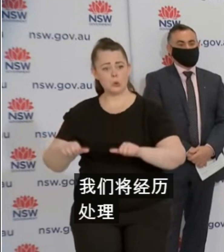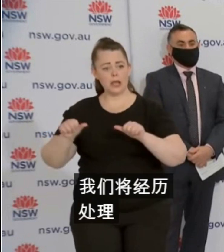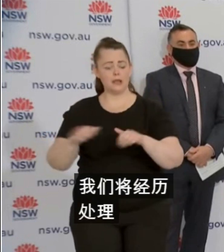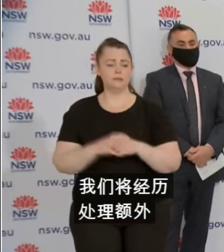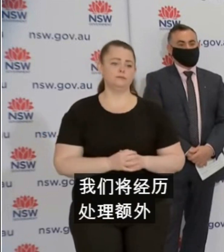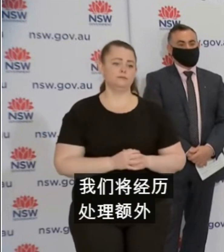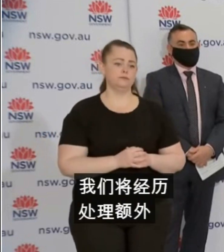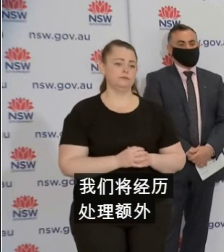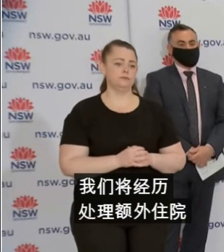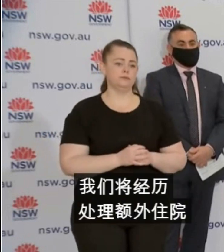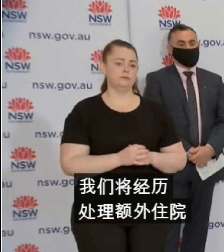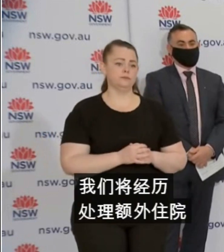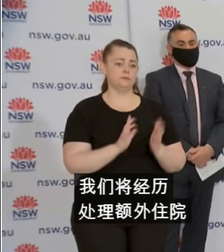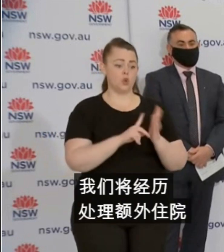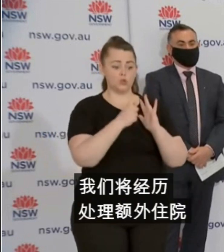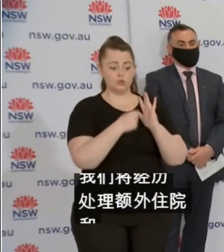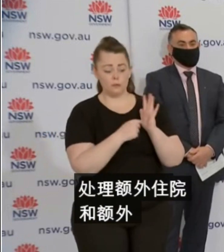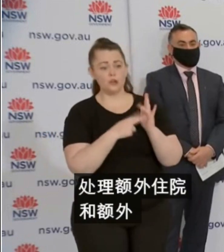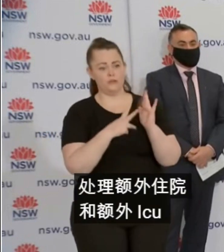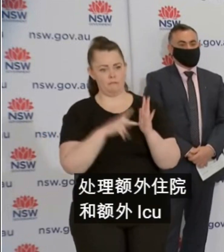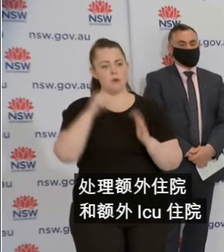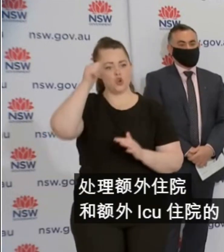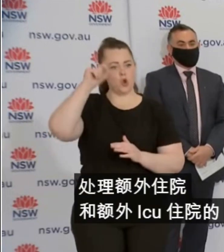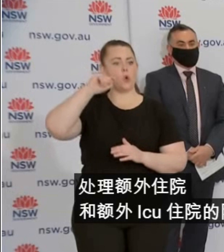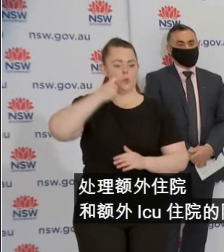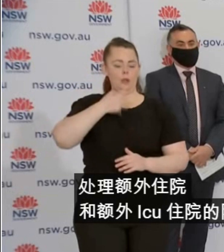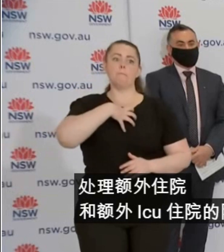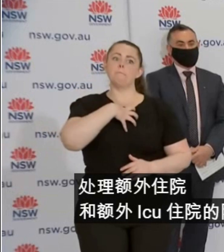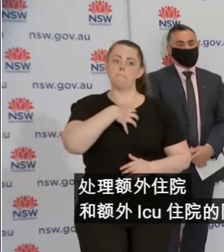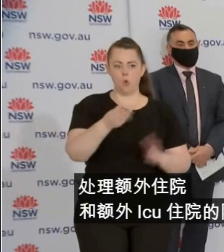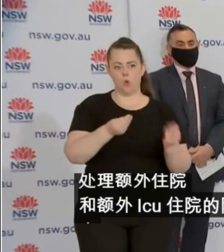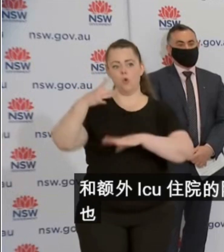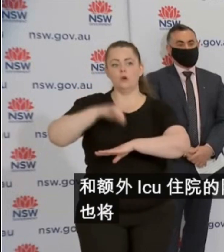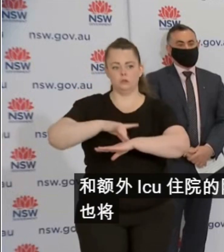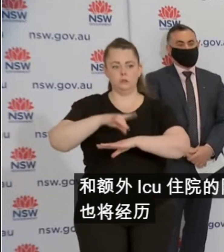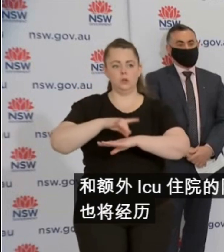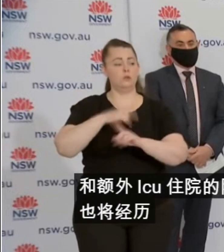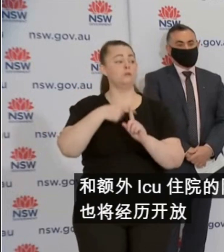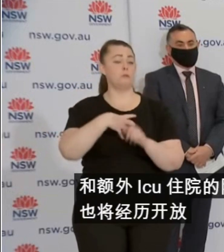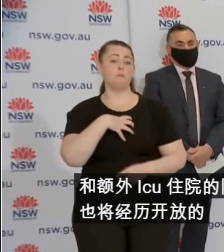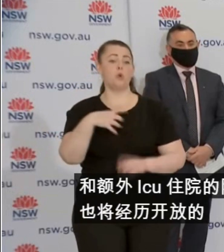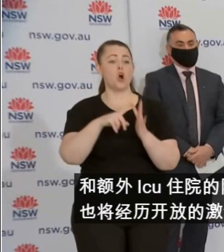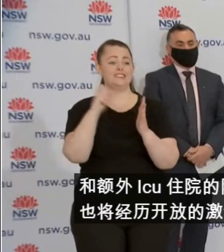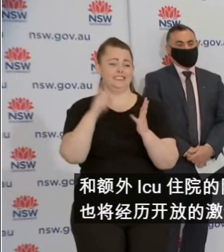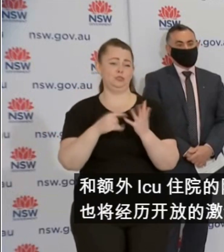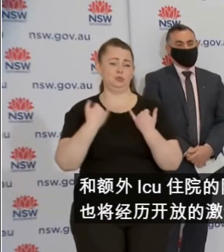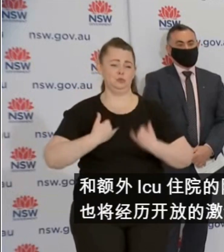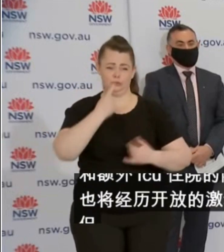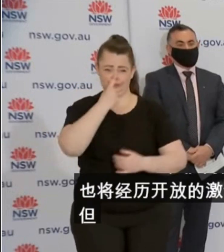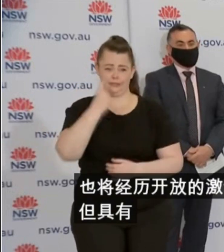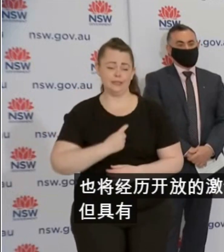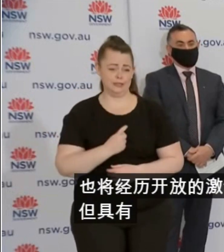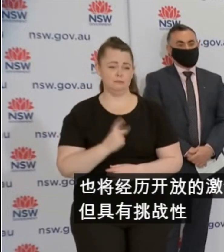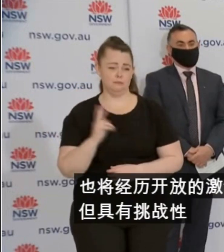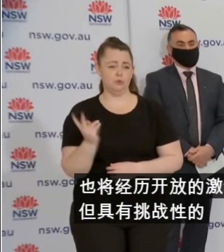of dealing with extra hospitalisations and extra ICU hospitalisations, but we'll also be going through both the exciting